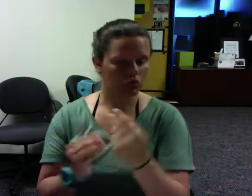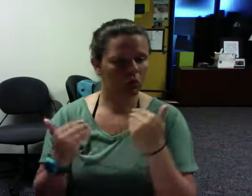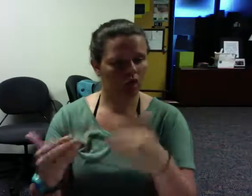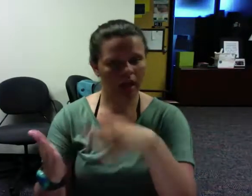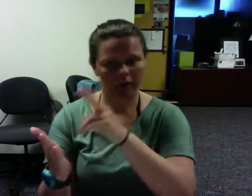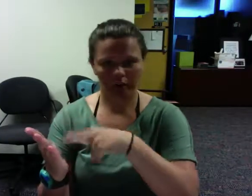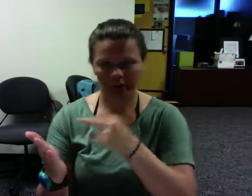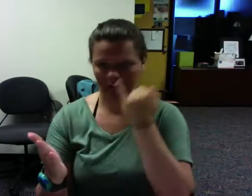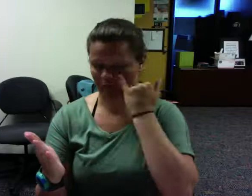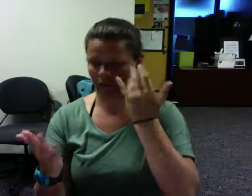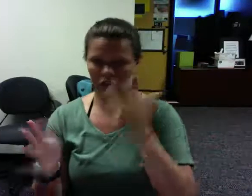blue.